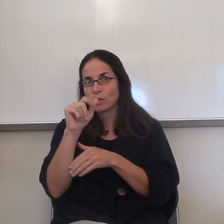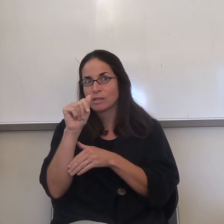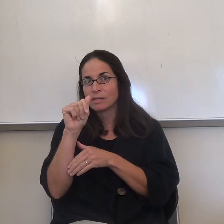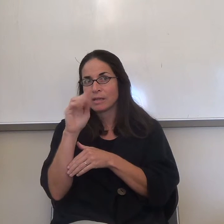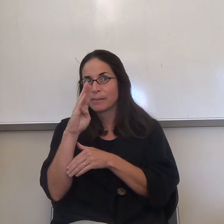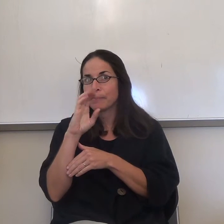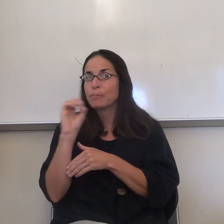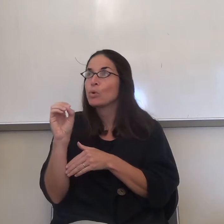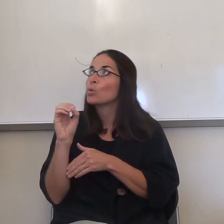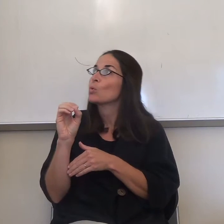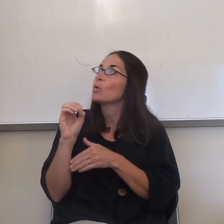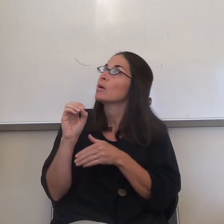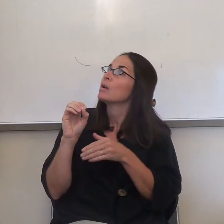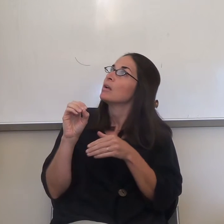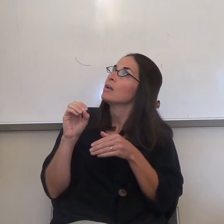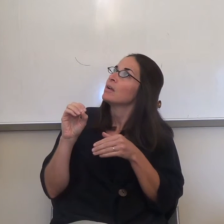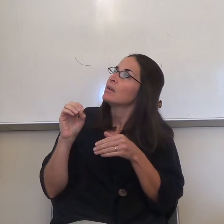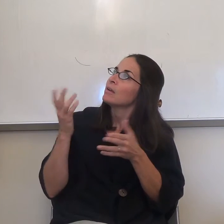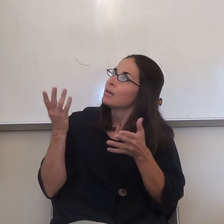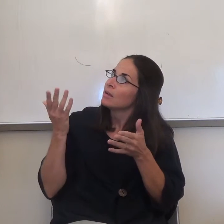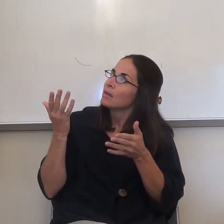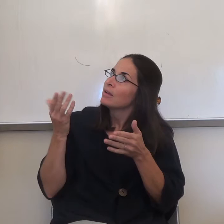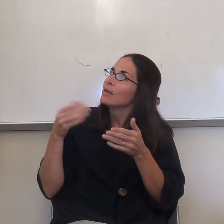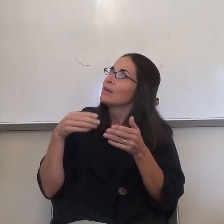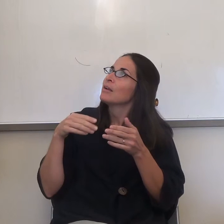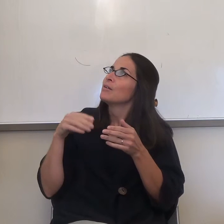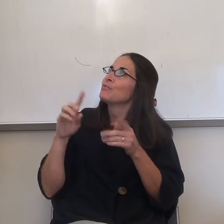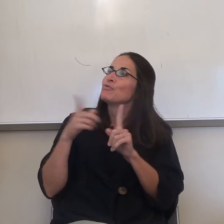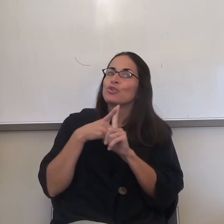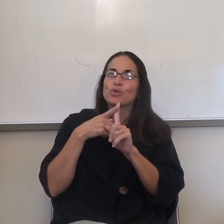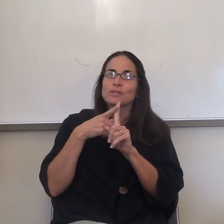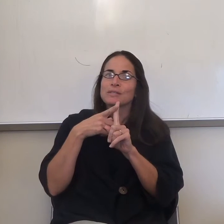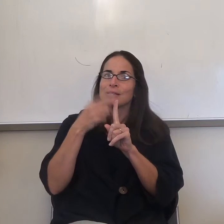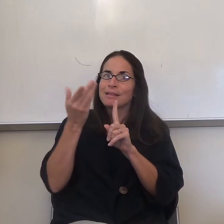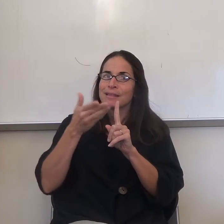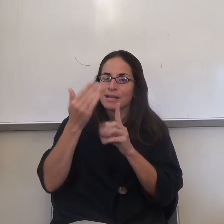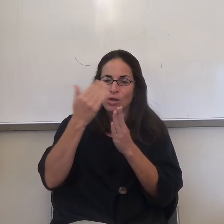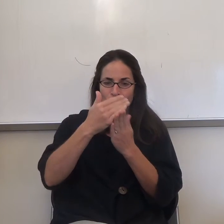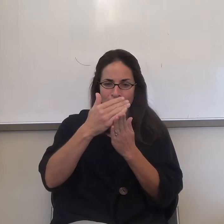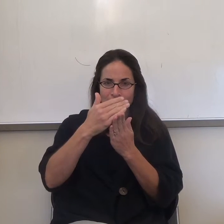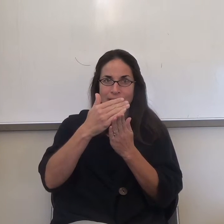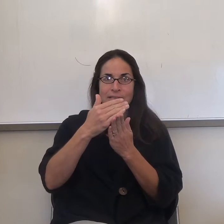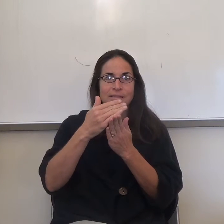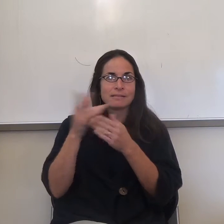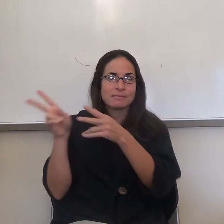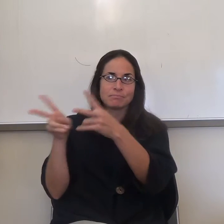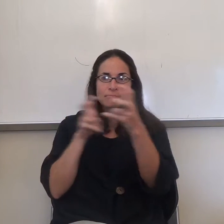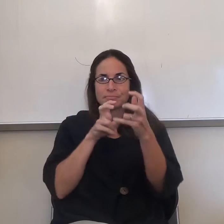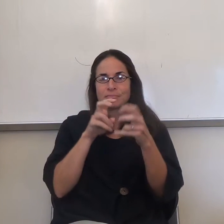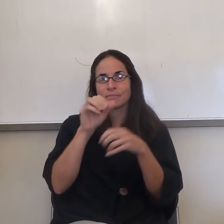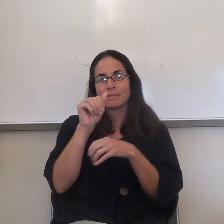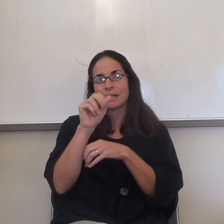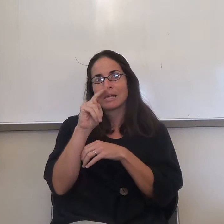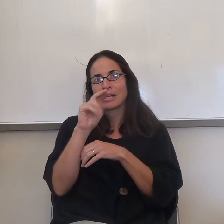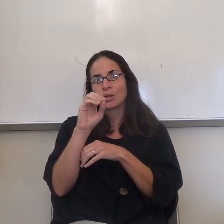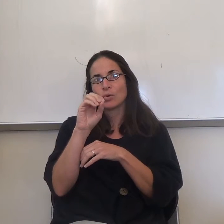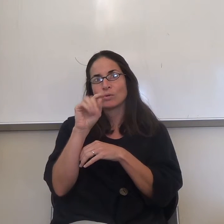your first list item is an annotation of sentence 1,